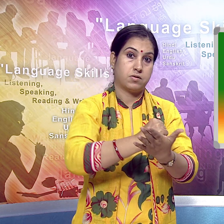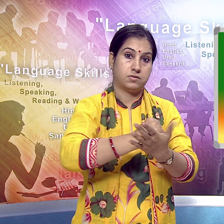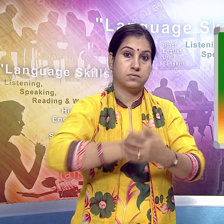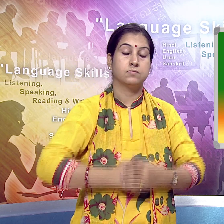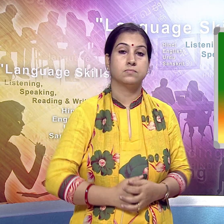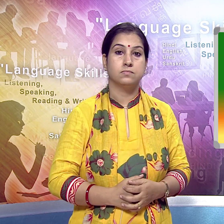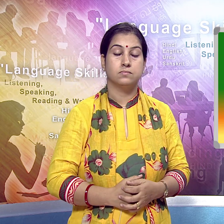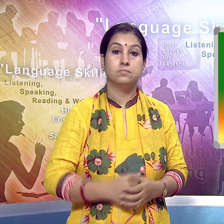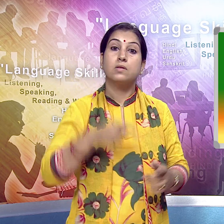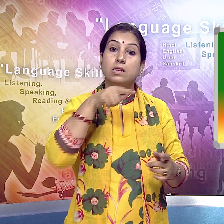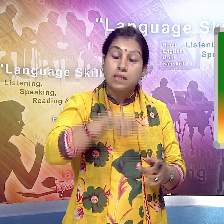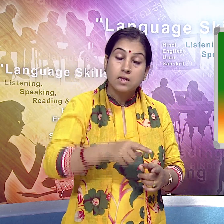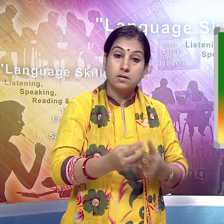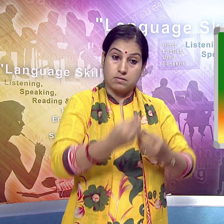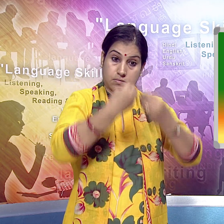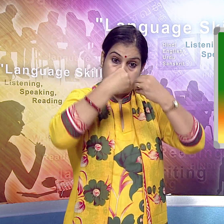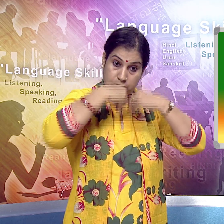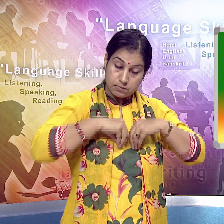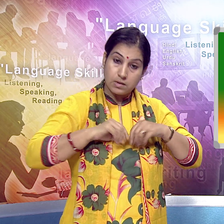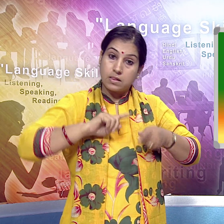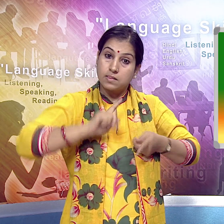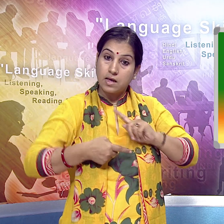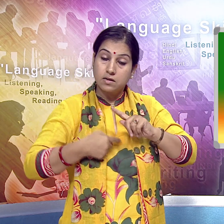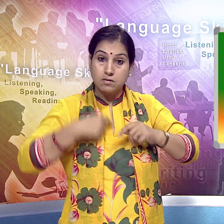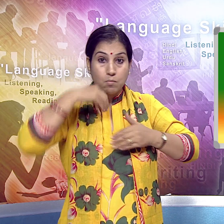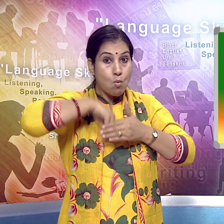which is then converted into vitamin A inside the body.